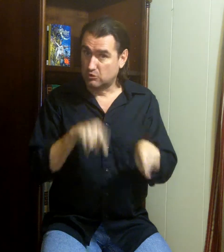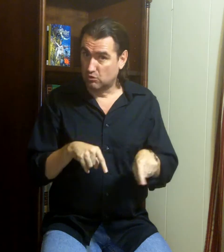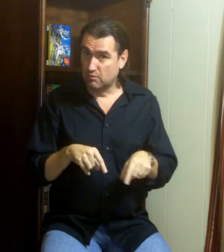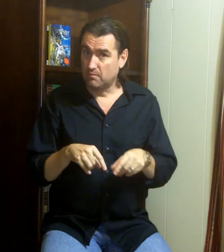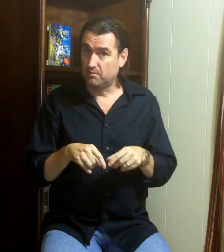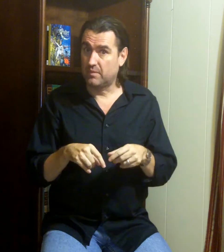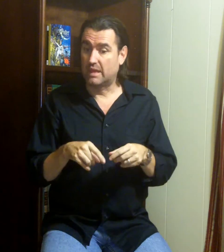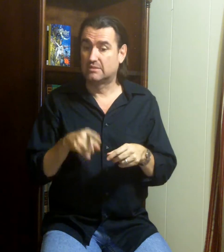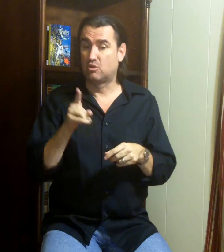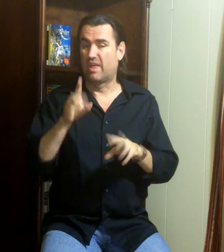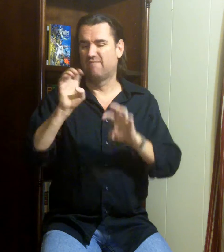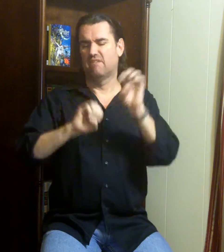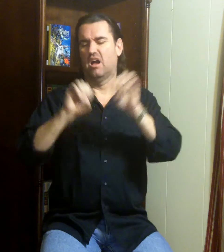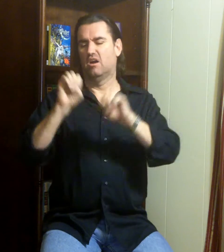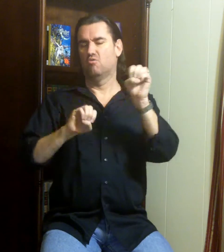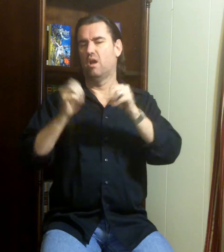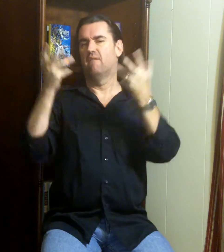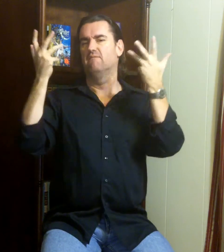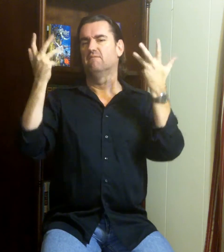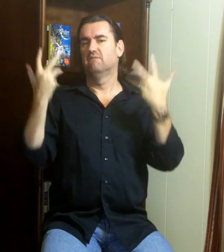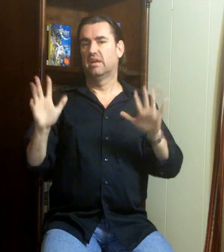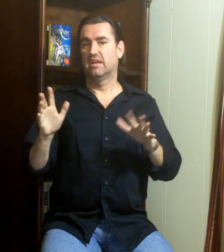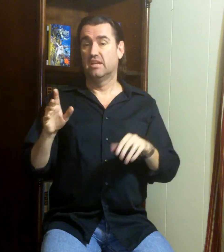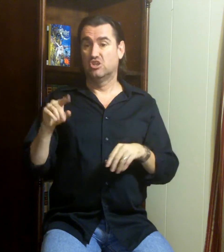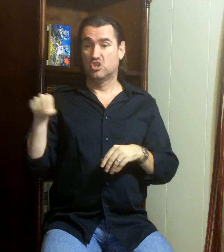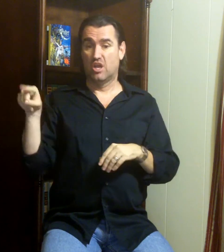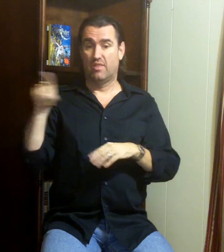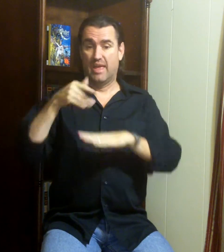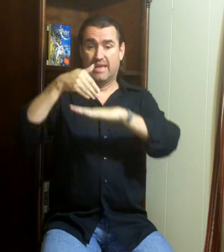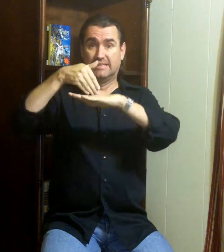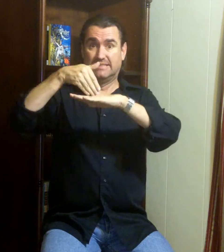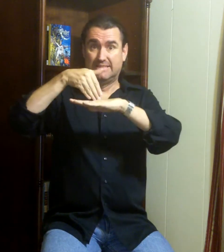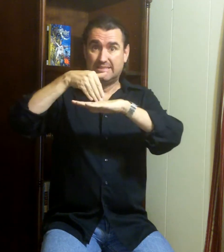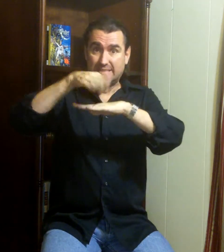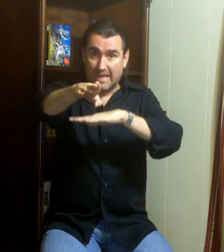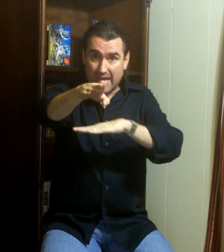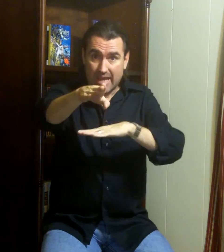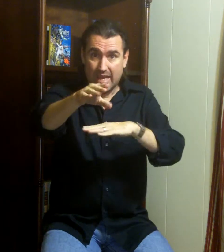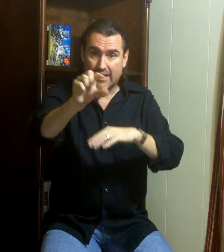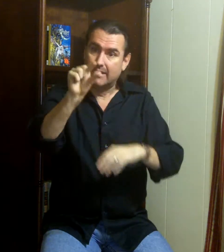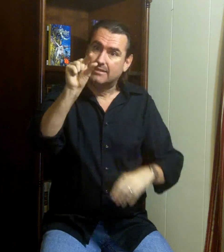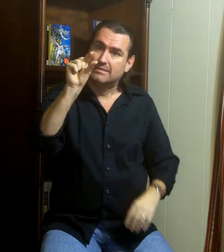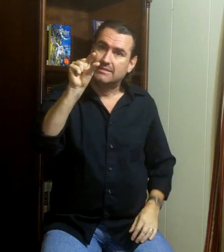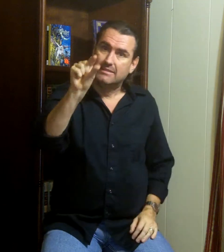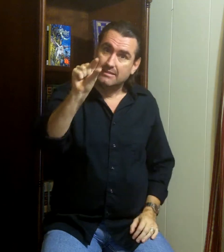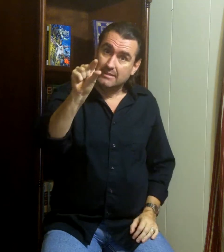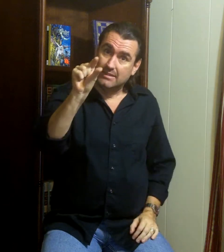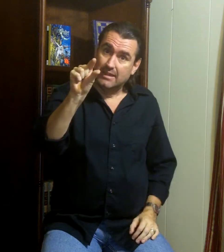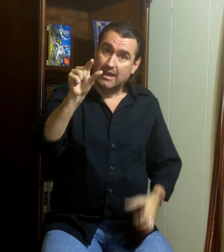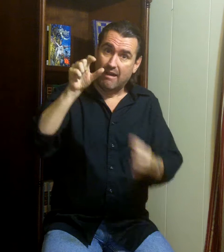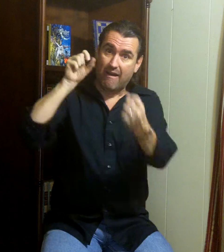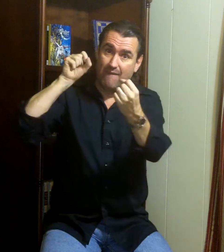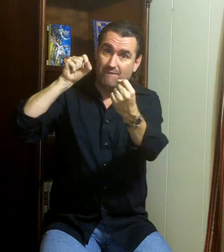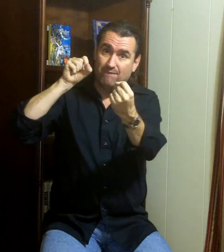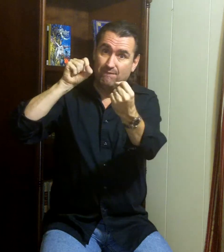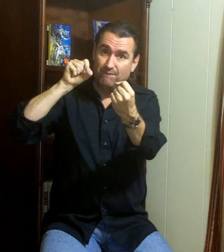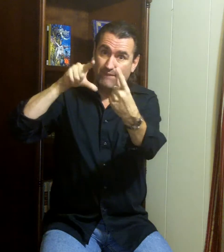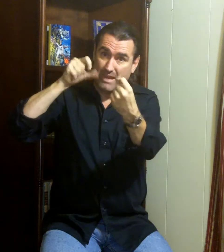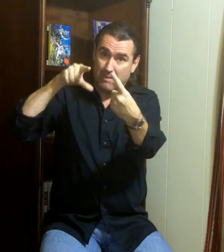doing the full evaluation, they're going to actually send you a packet of feedback. And the packet consists of several pages. So